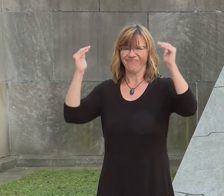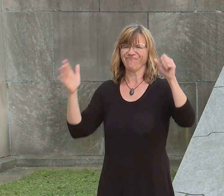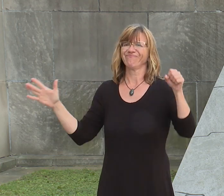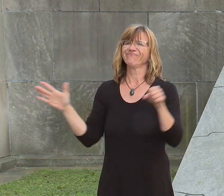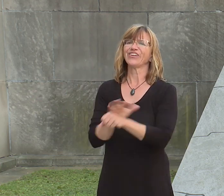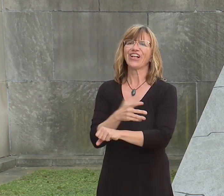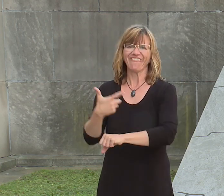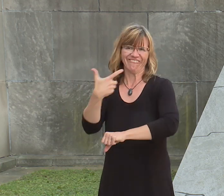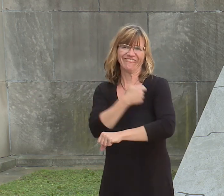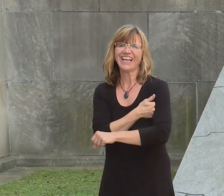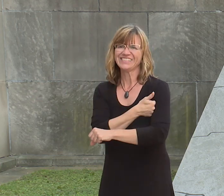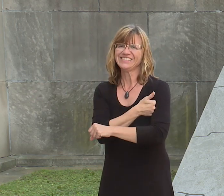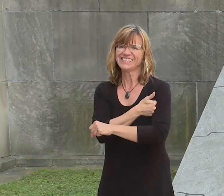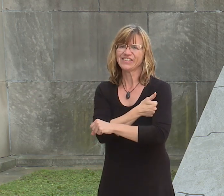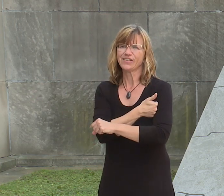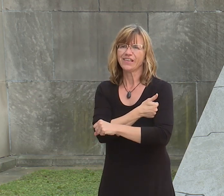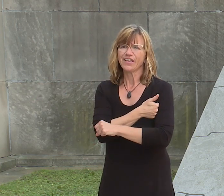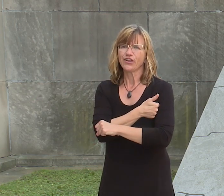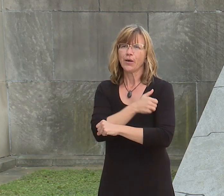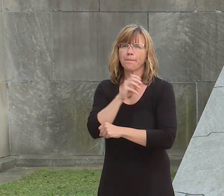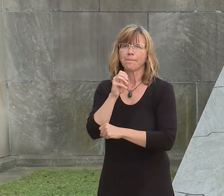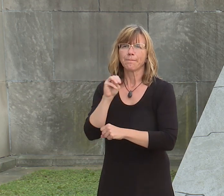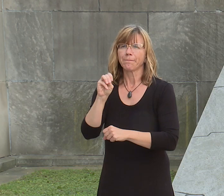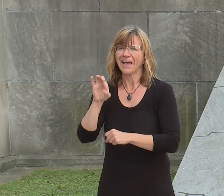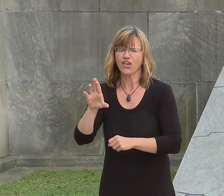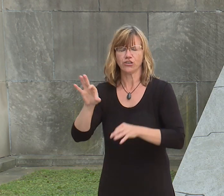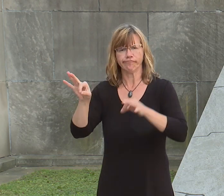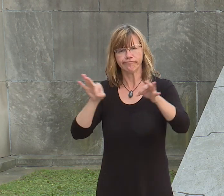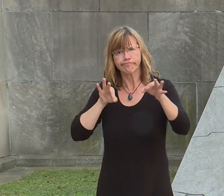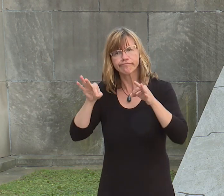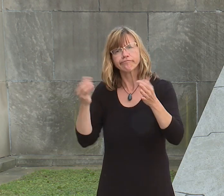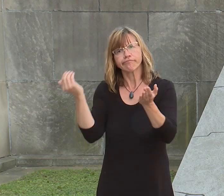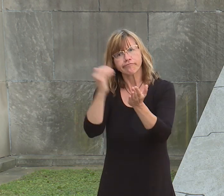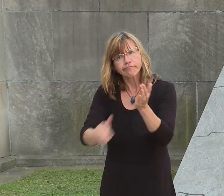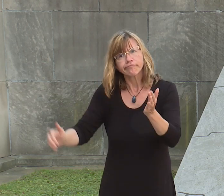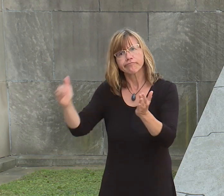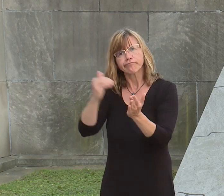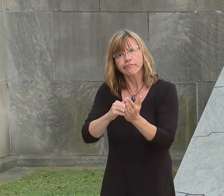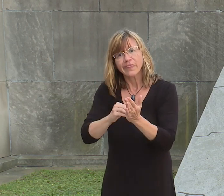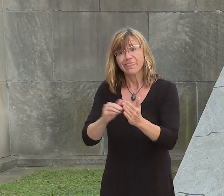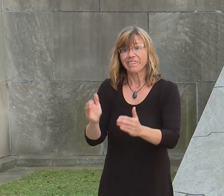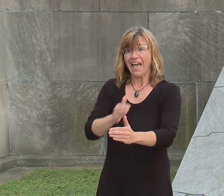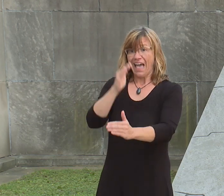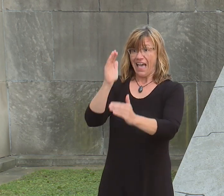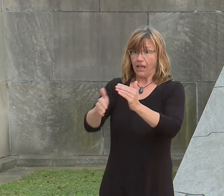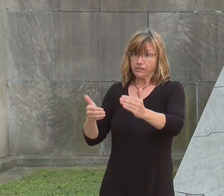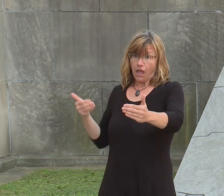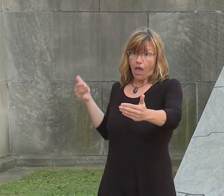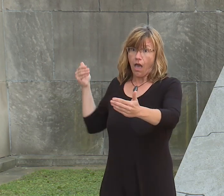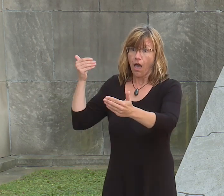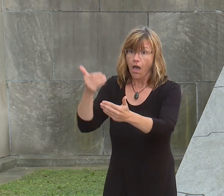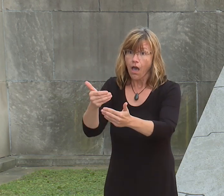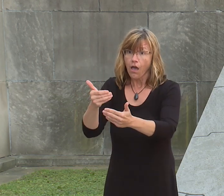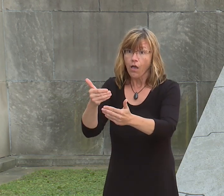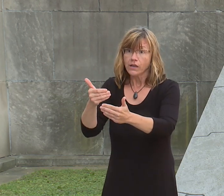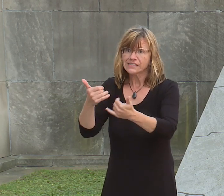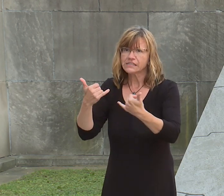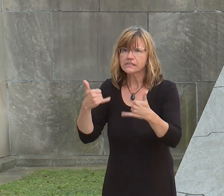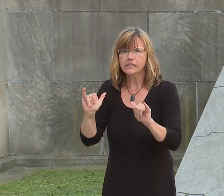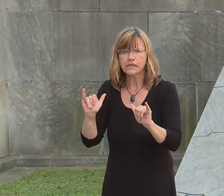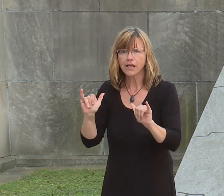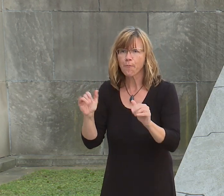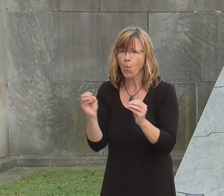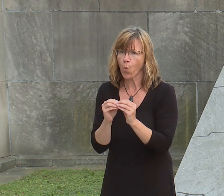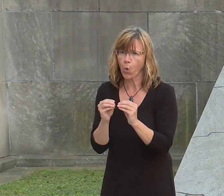Scott stated it perfectly. The finish line is near, it is in sight, but we still have work to do, with our